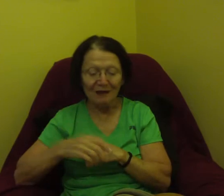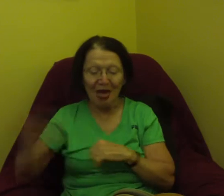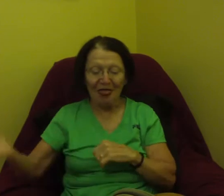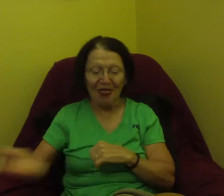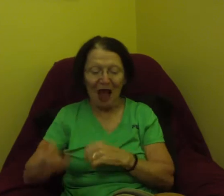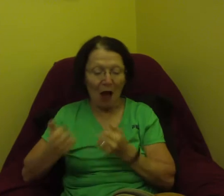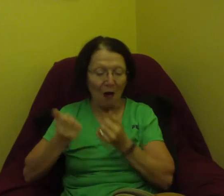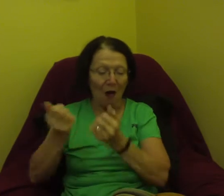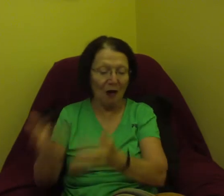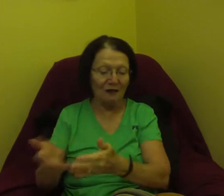that's